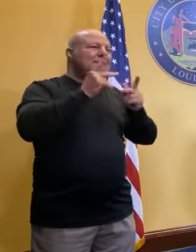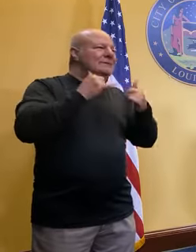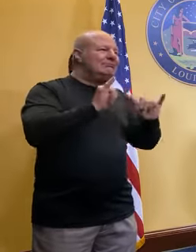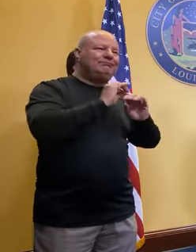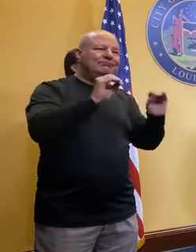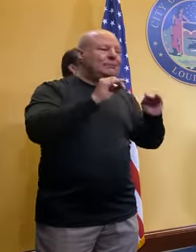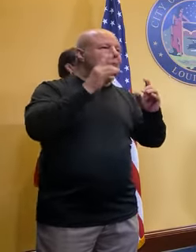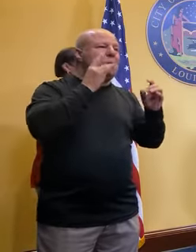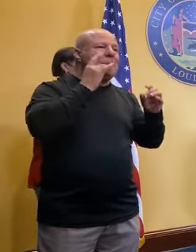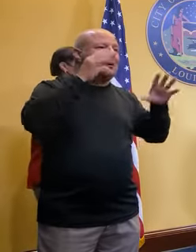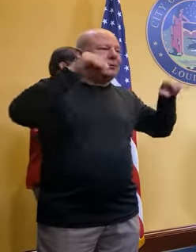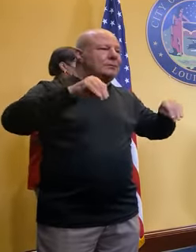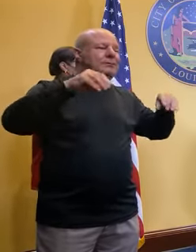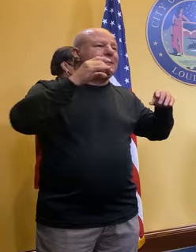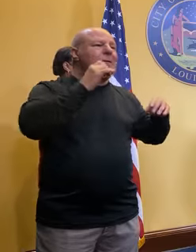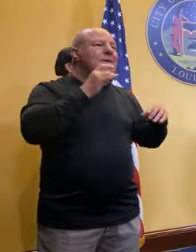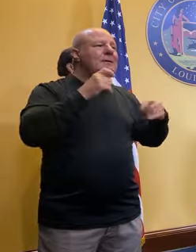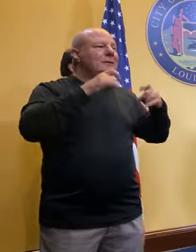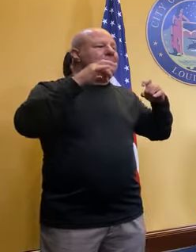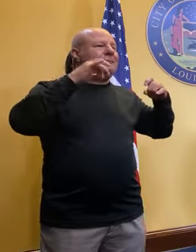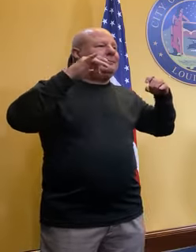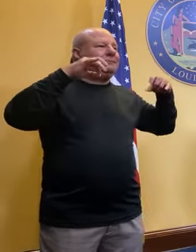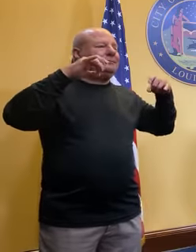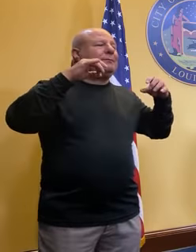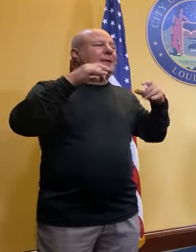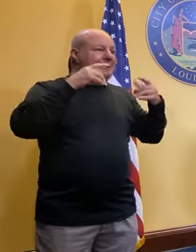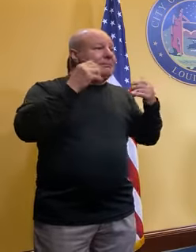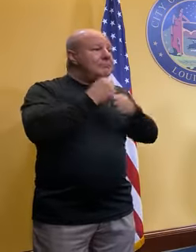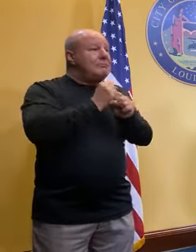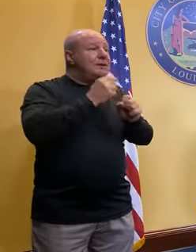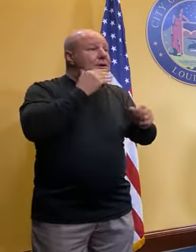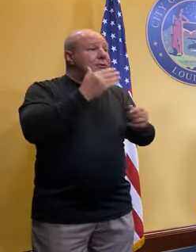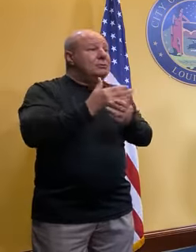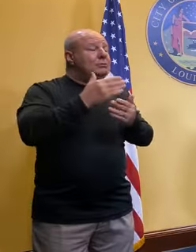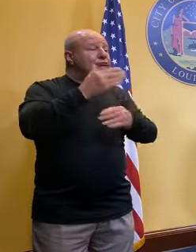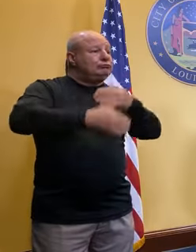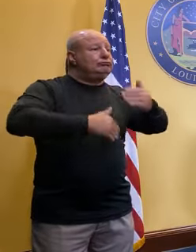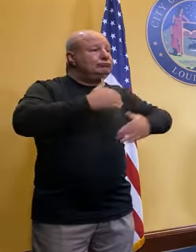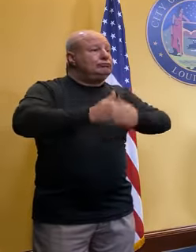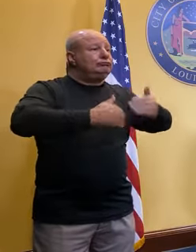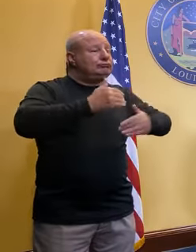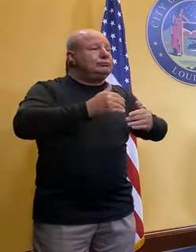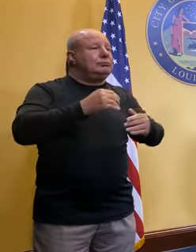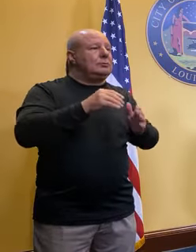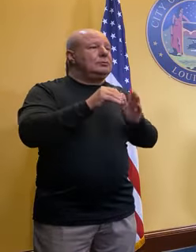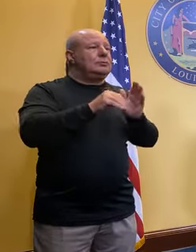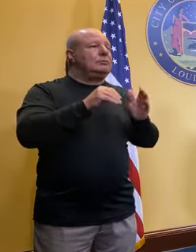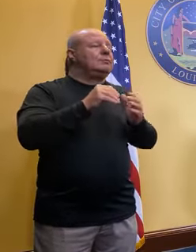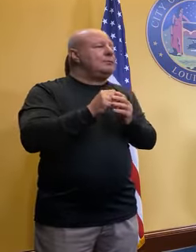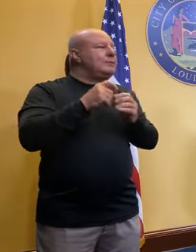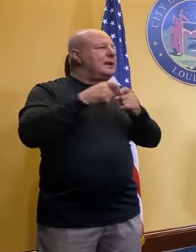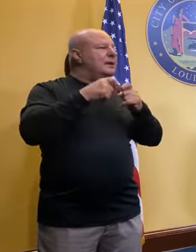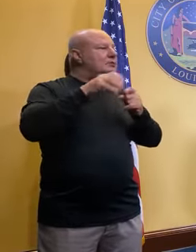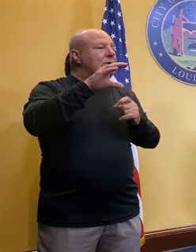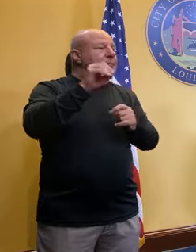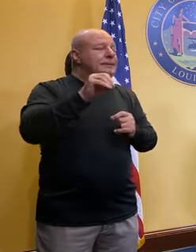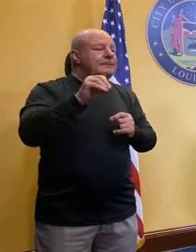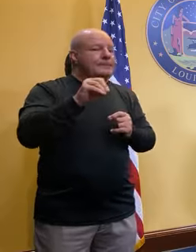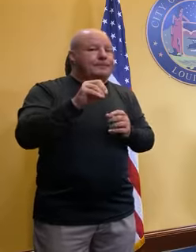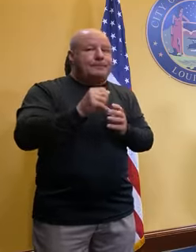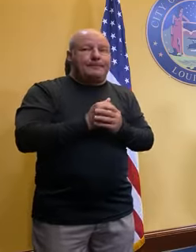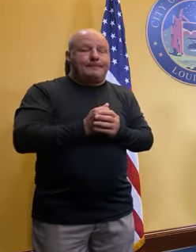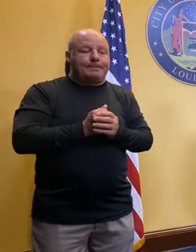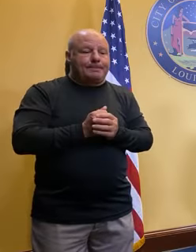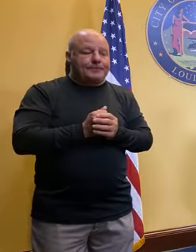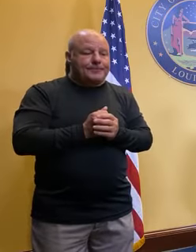now, but they are making significant. Entergy New Orleans is making significant progress. They